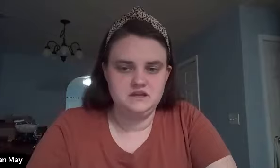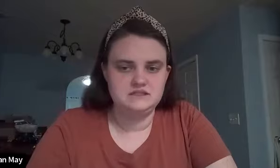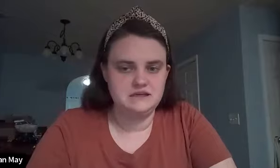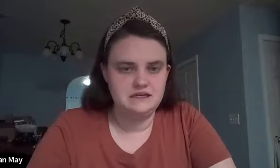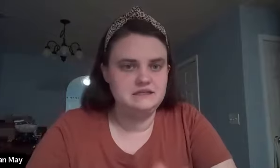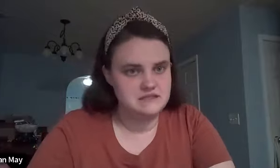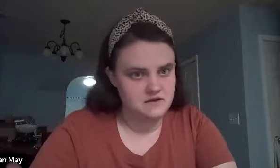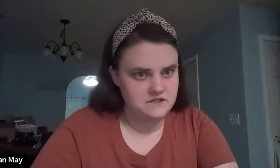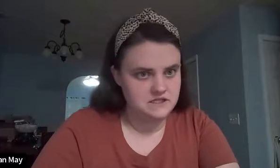in,